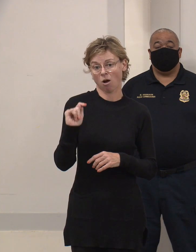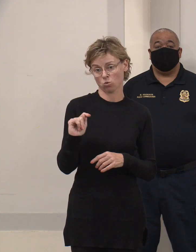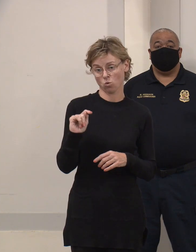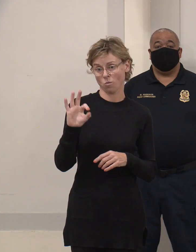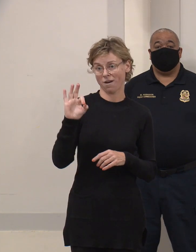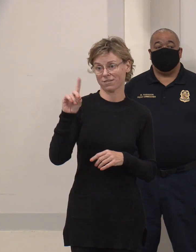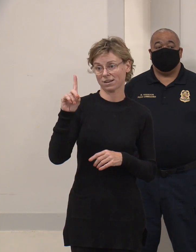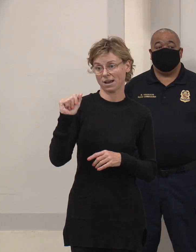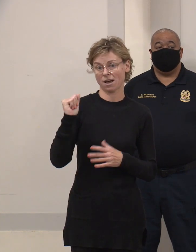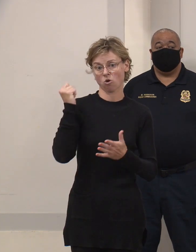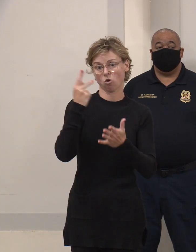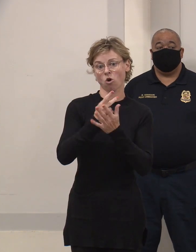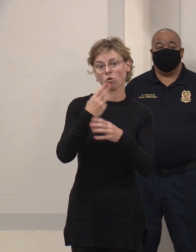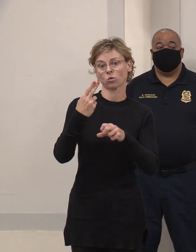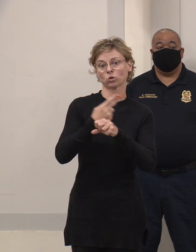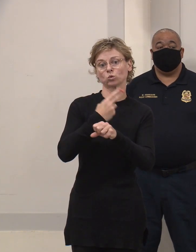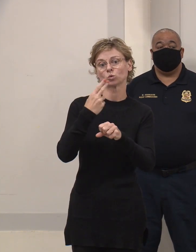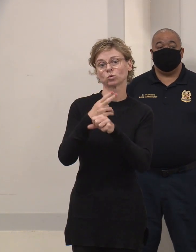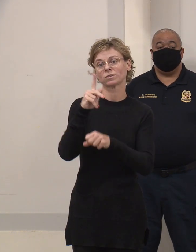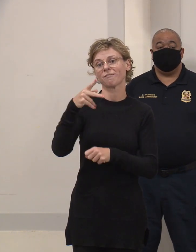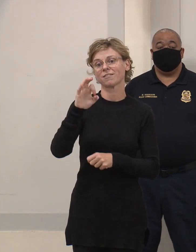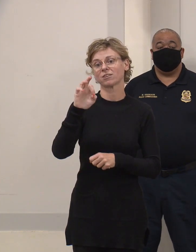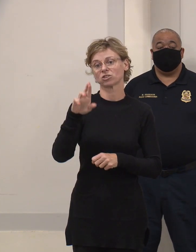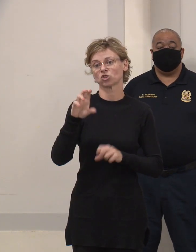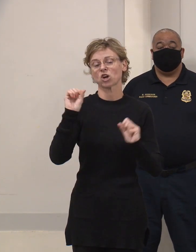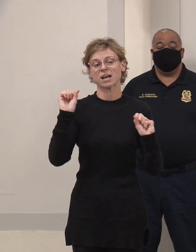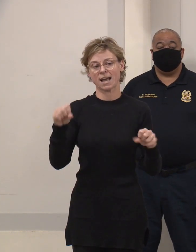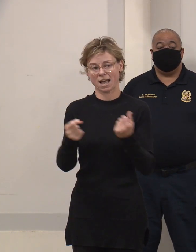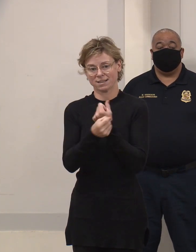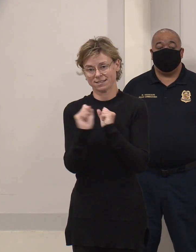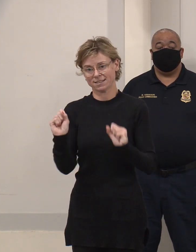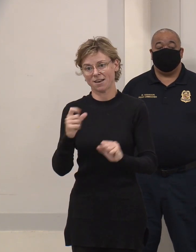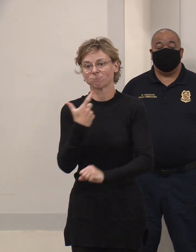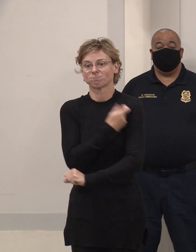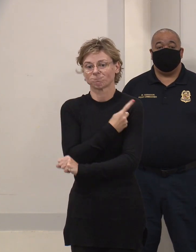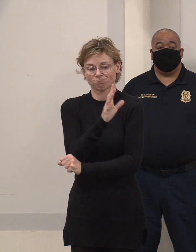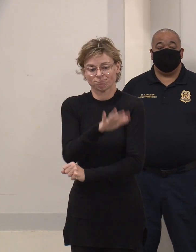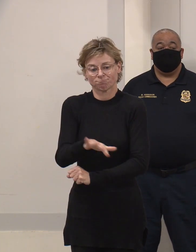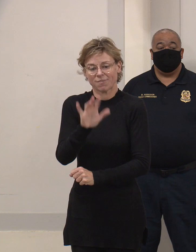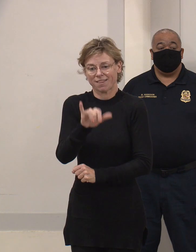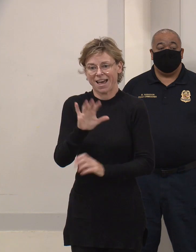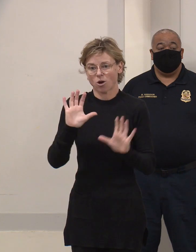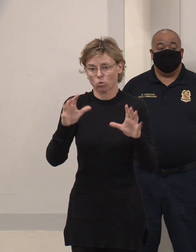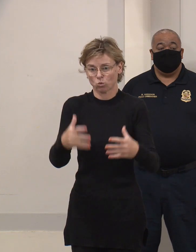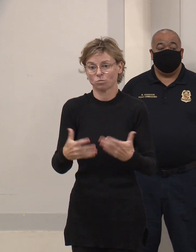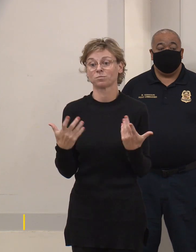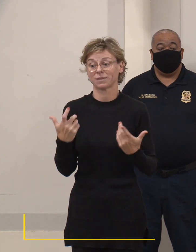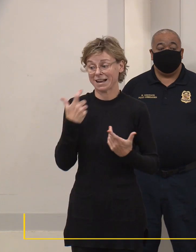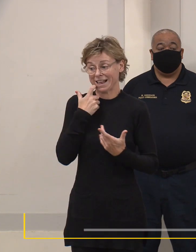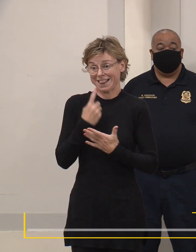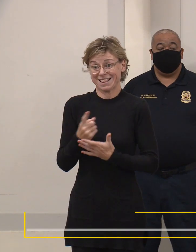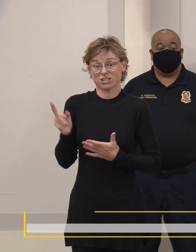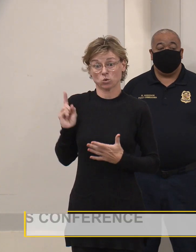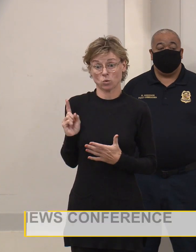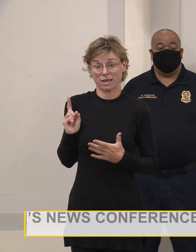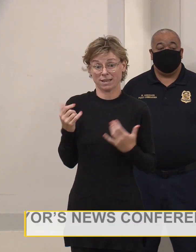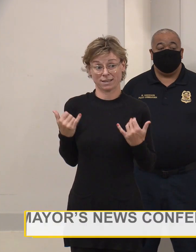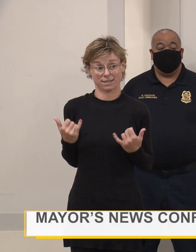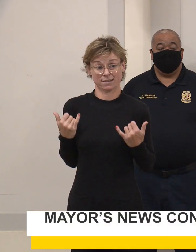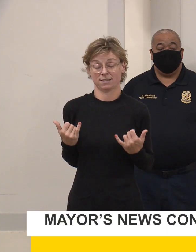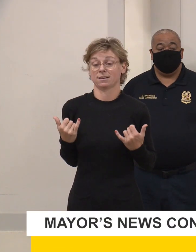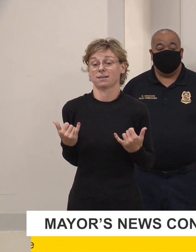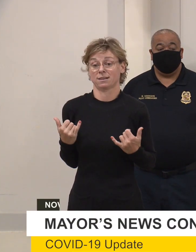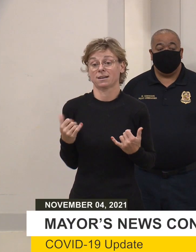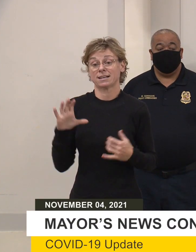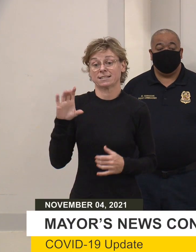the use of Pfizer vaccine to safely and effectively vaccinate this group. Just this week, the CDC's Advisory Committee on